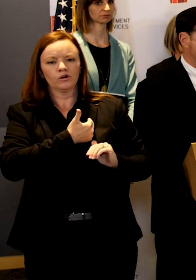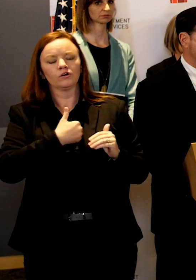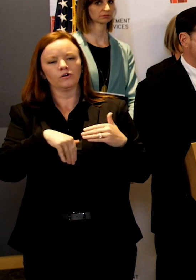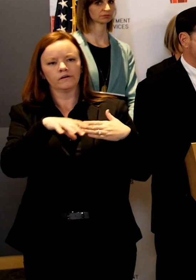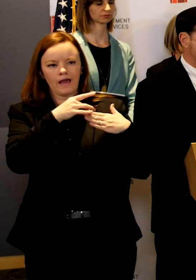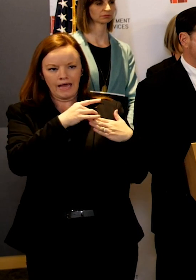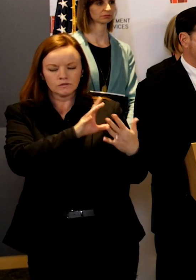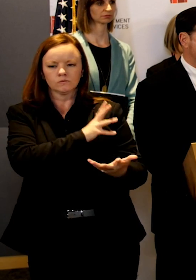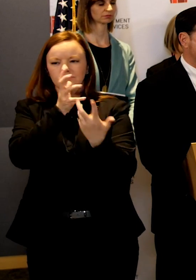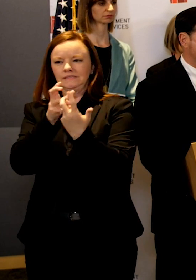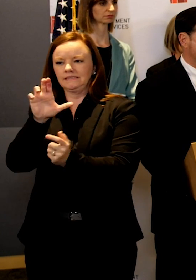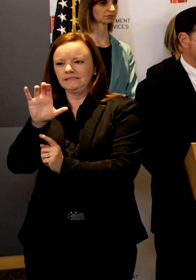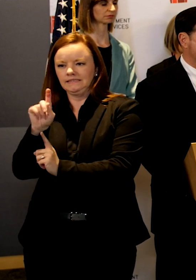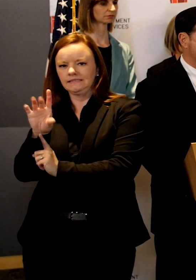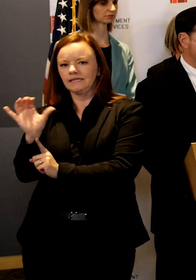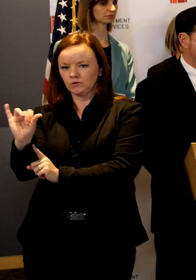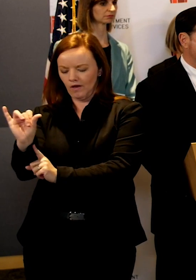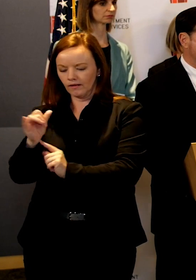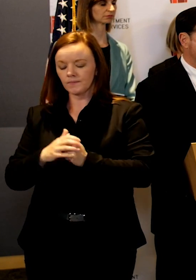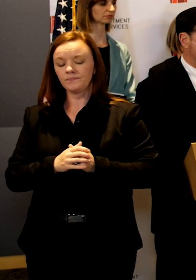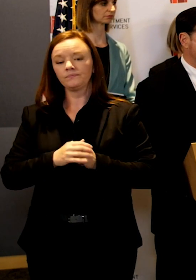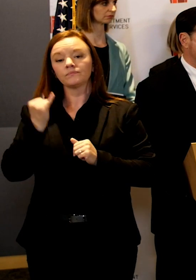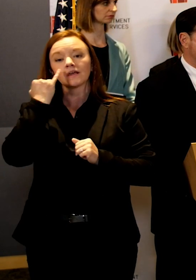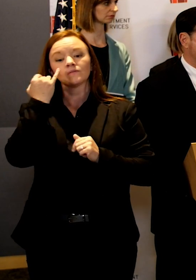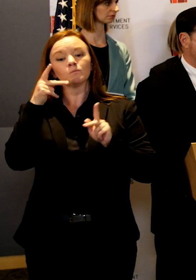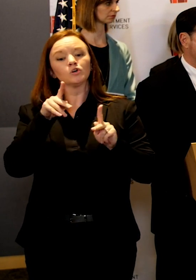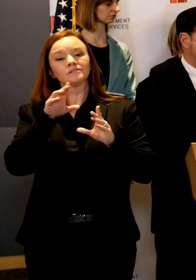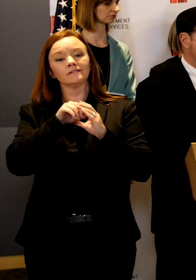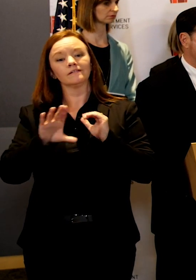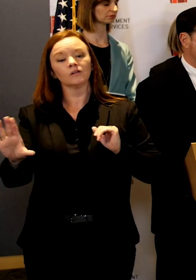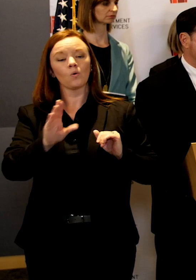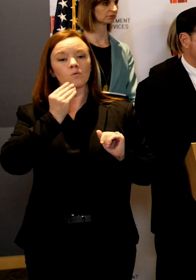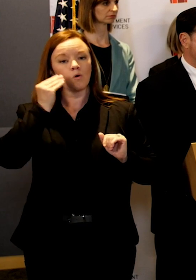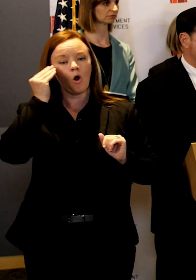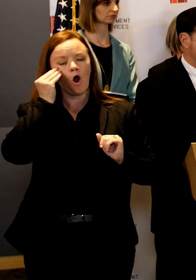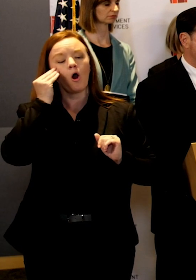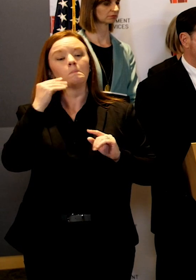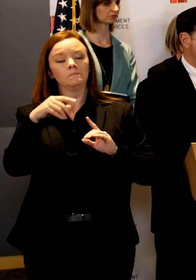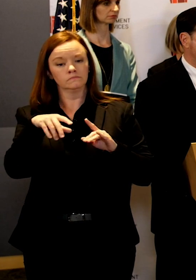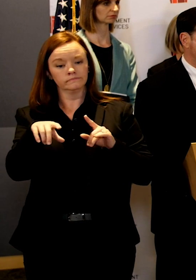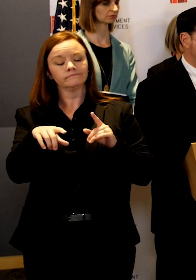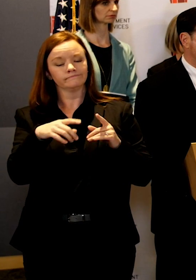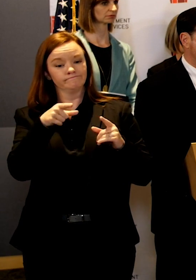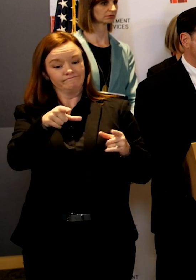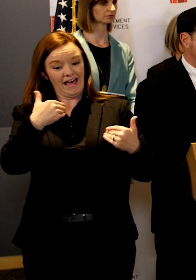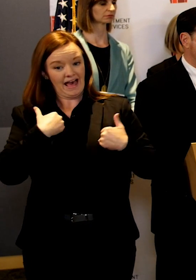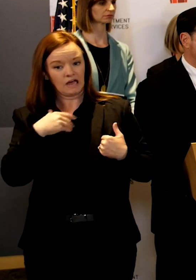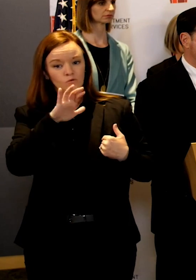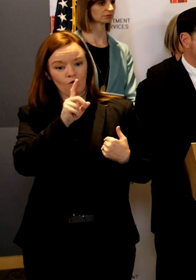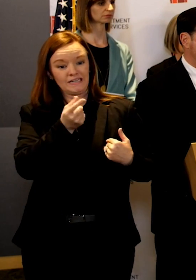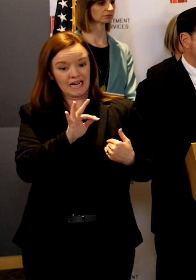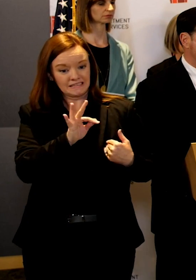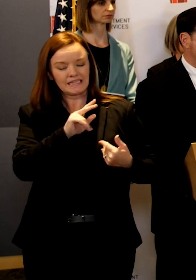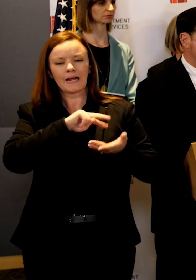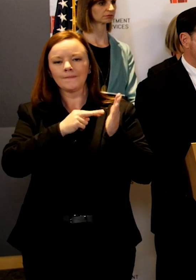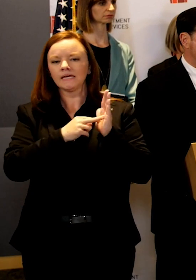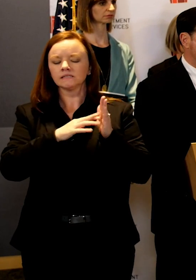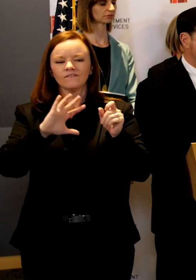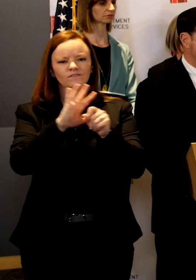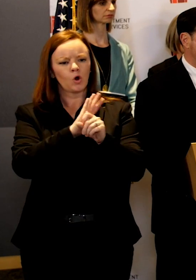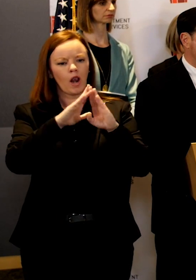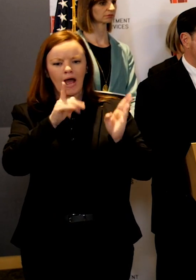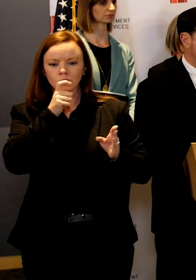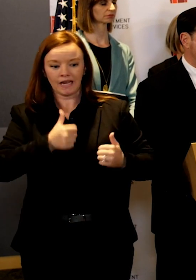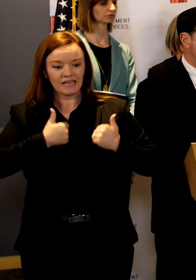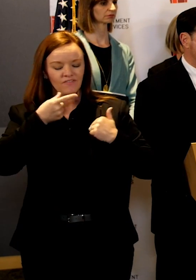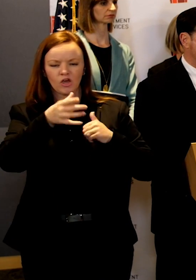and Prevention. If someone in your household has tested positive for COVID-19, keep the entire household at home. Do